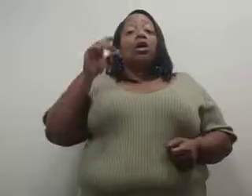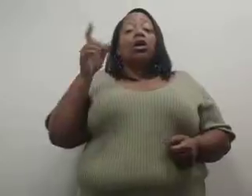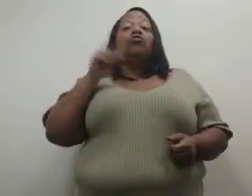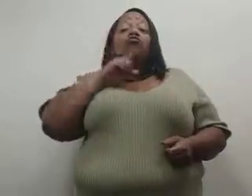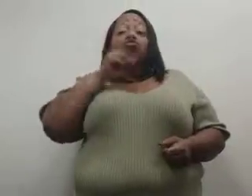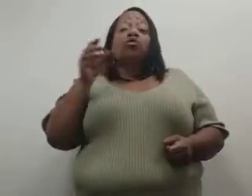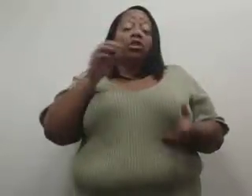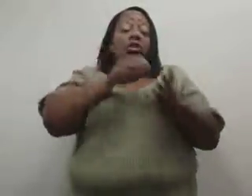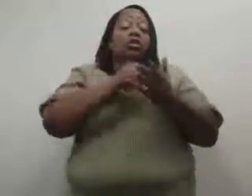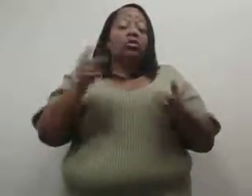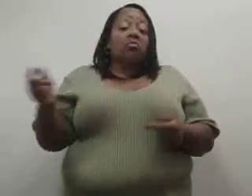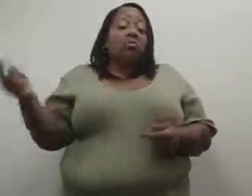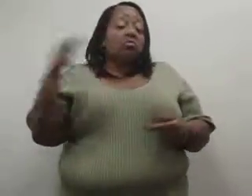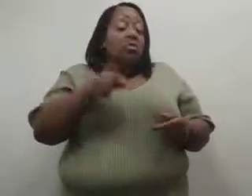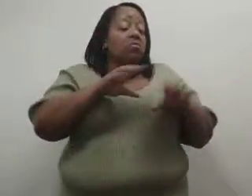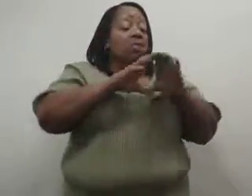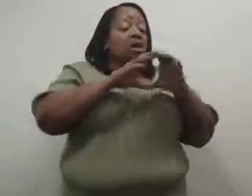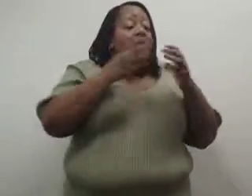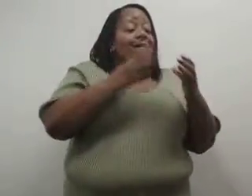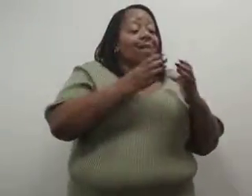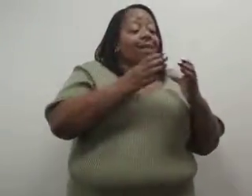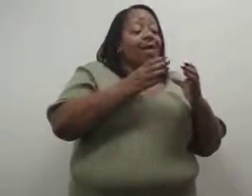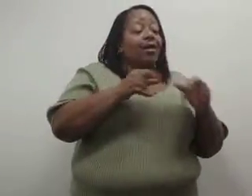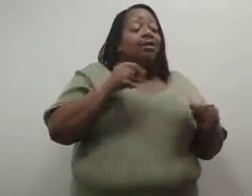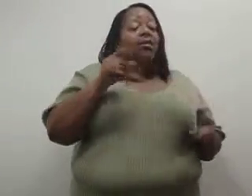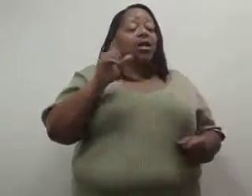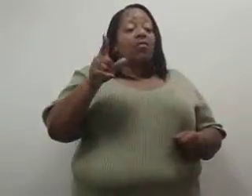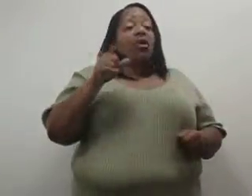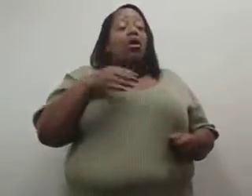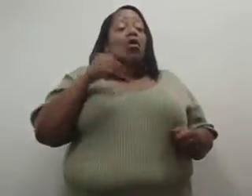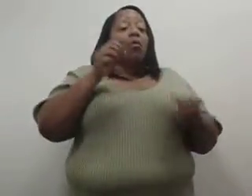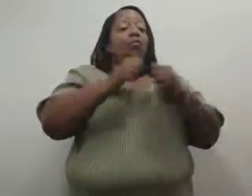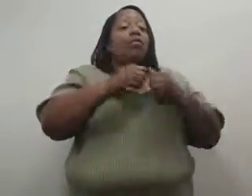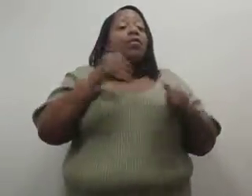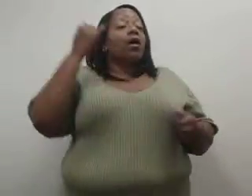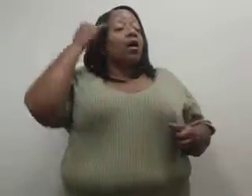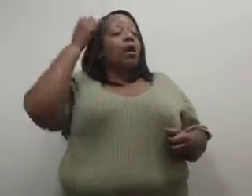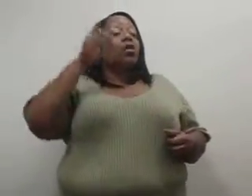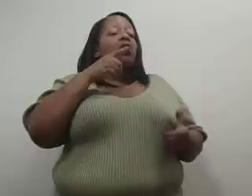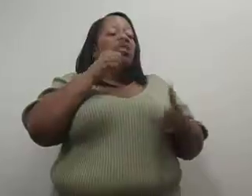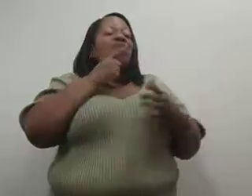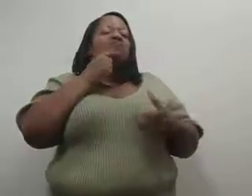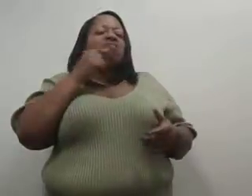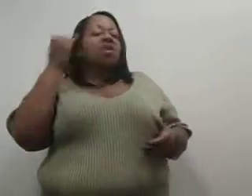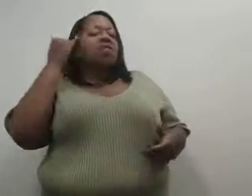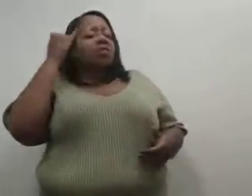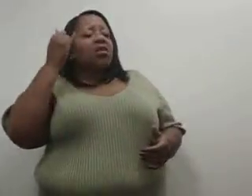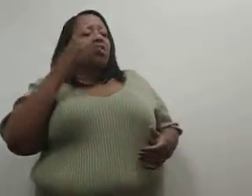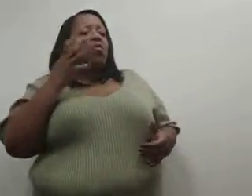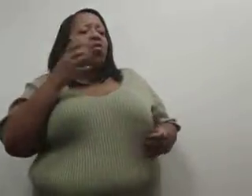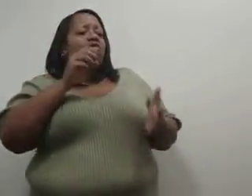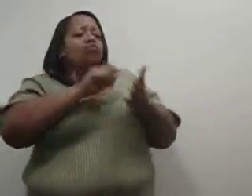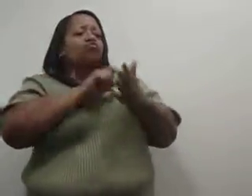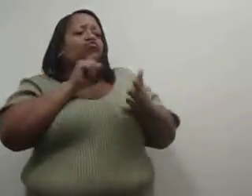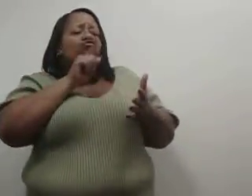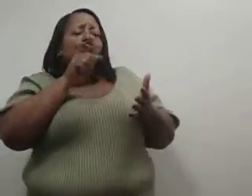of the students write the name of the article and the main idea from the article on the blackboards in the classroom, the author's